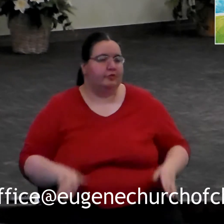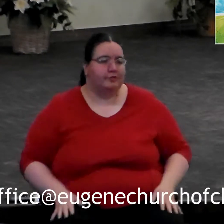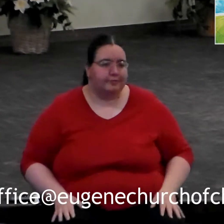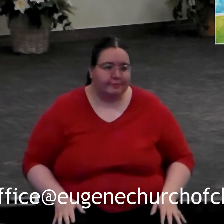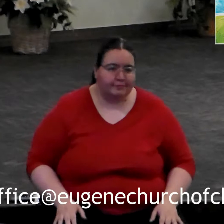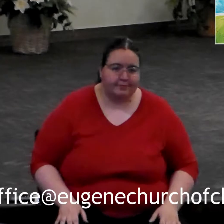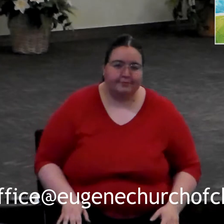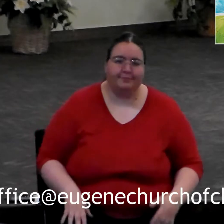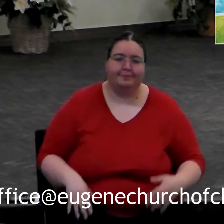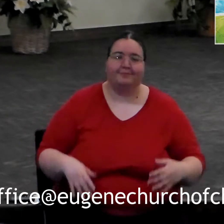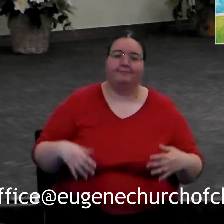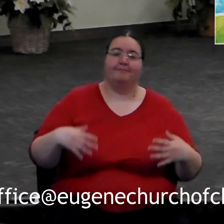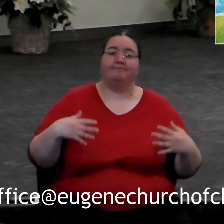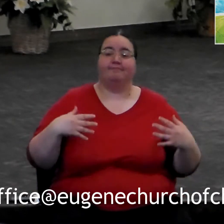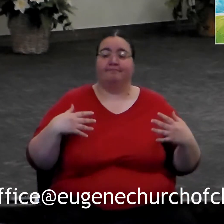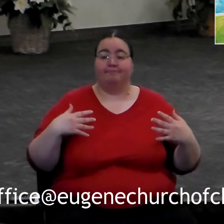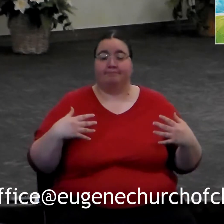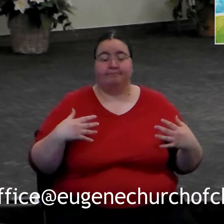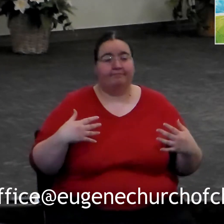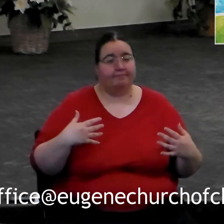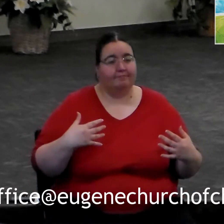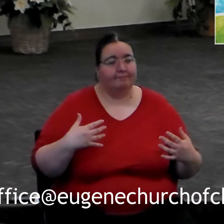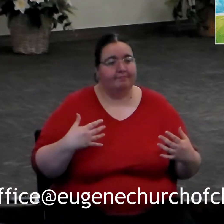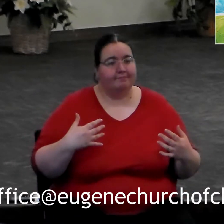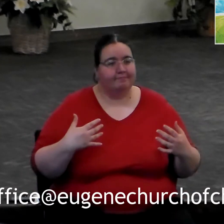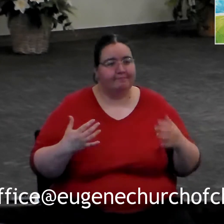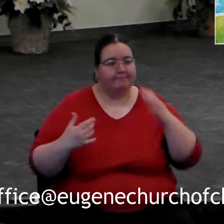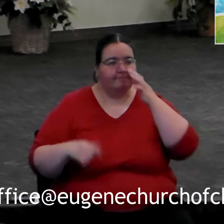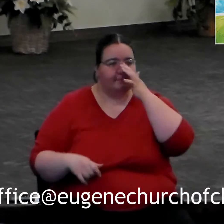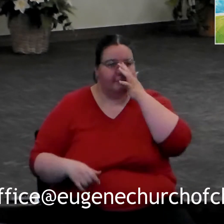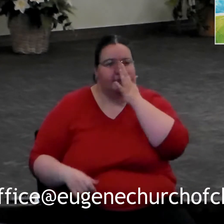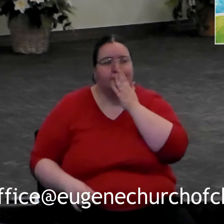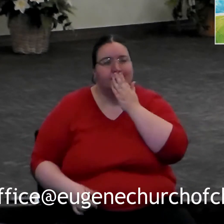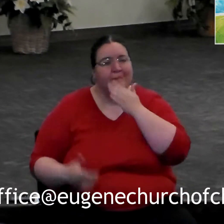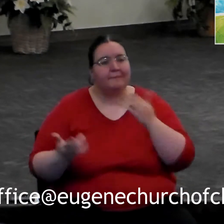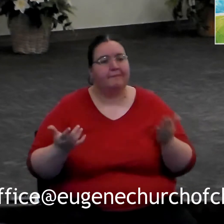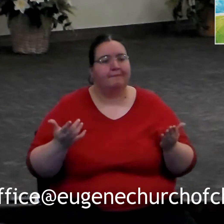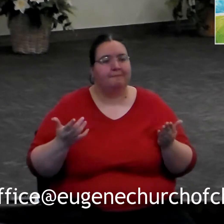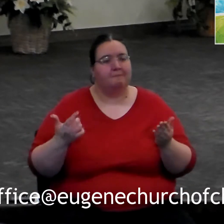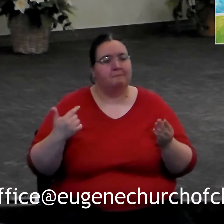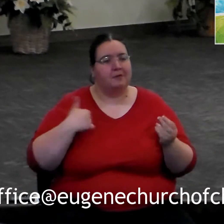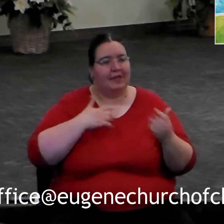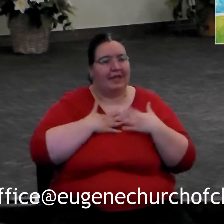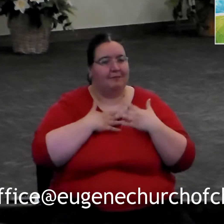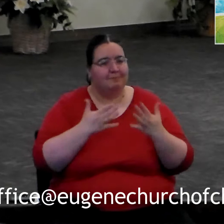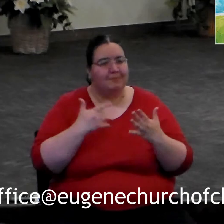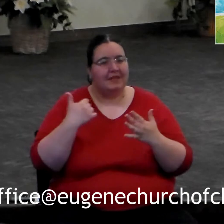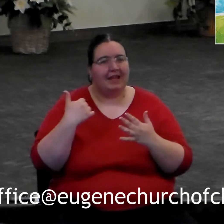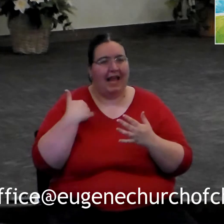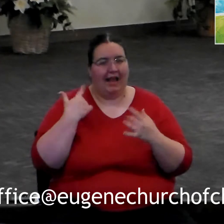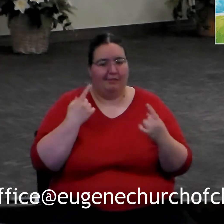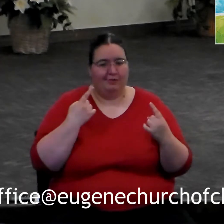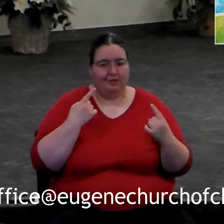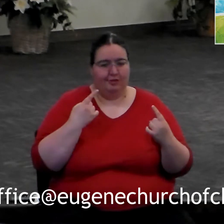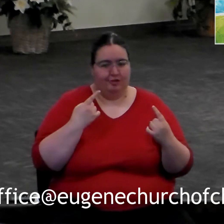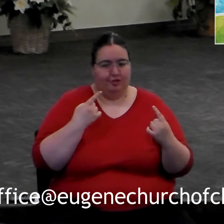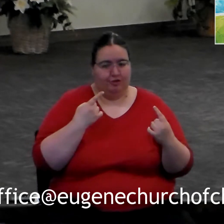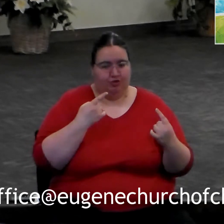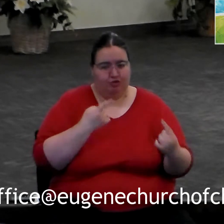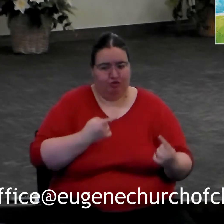it twice, I'm having a hard time getting out of my head what I saw in the parking lot. I'm having a hard time getting out of my head the human side